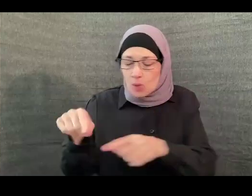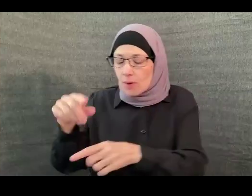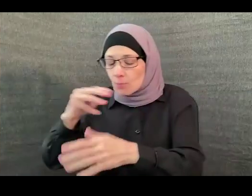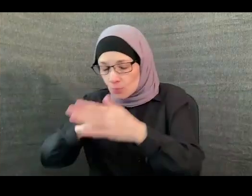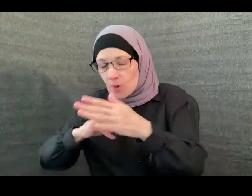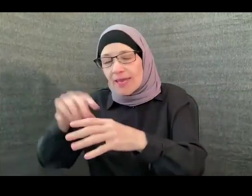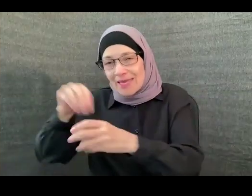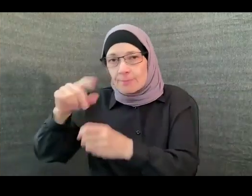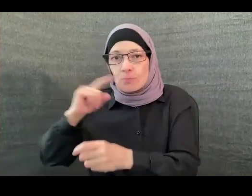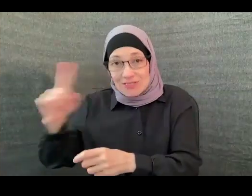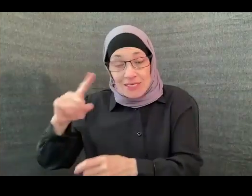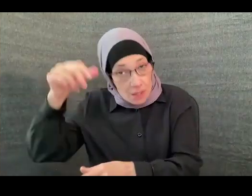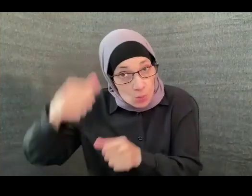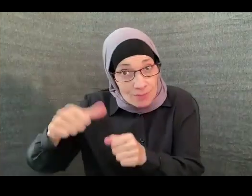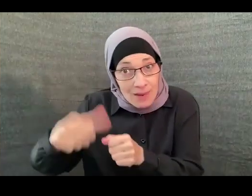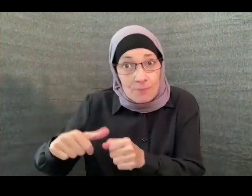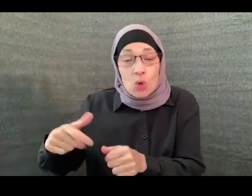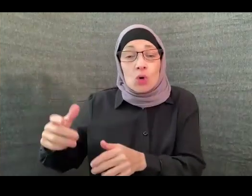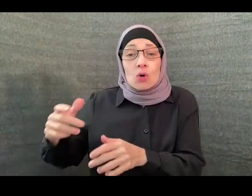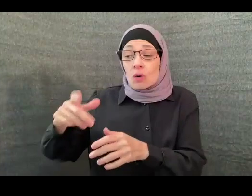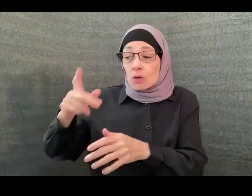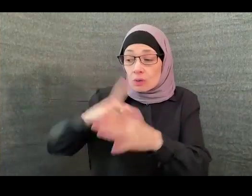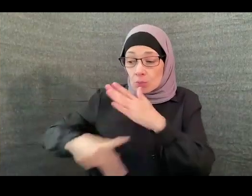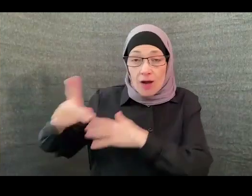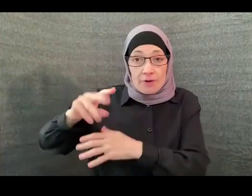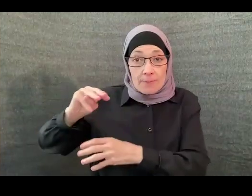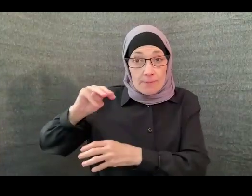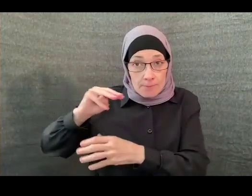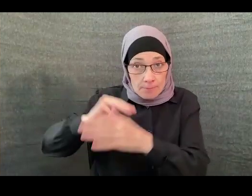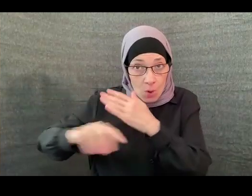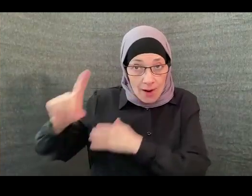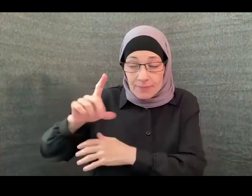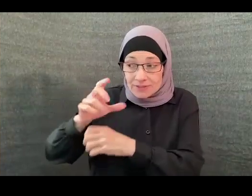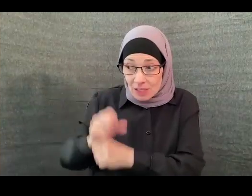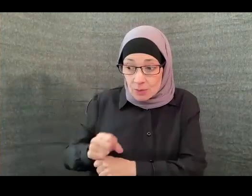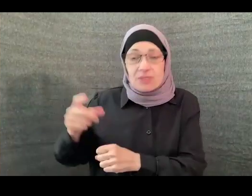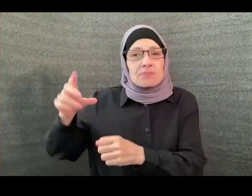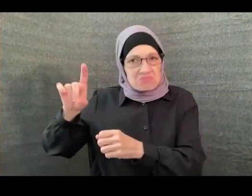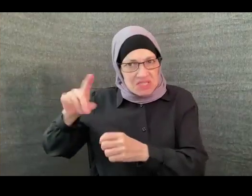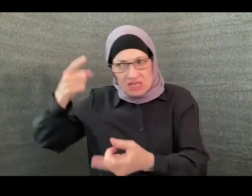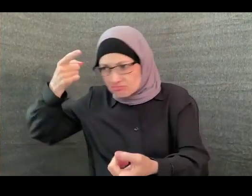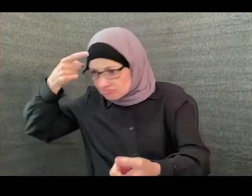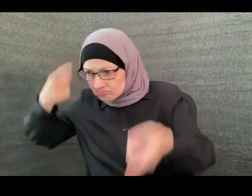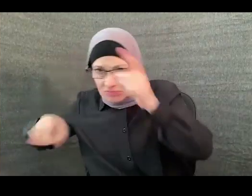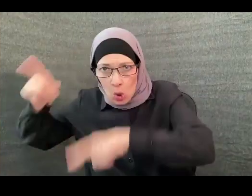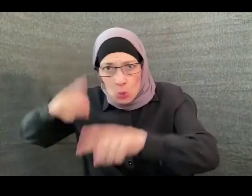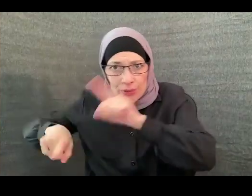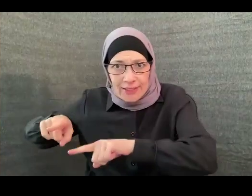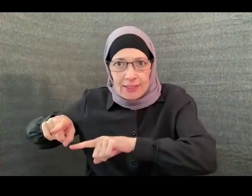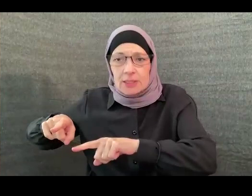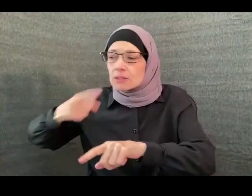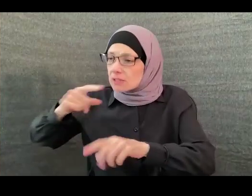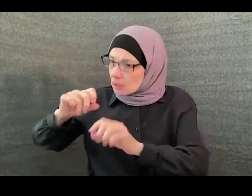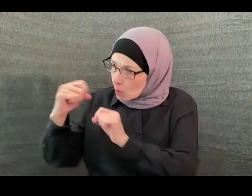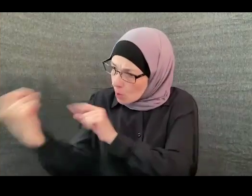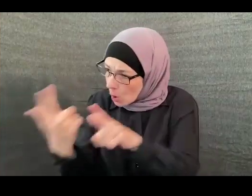everybody signed that they are going to be primarily Medina residents or